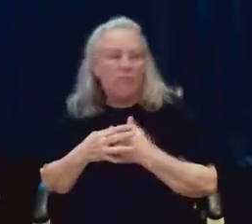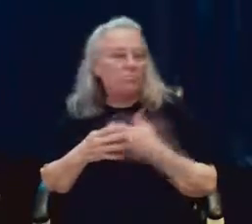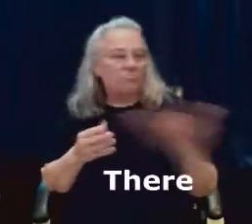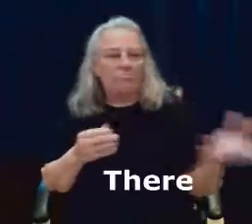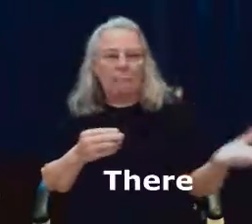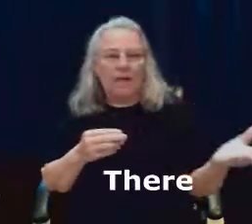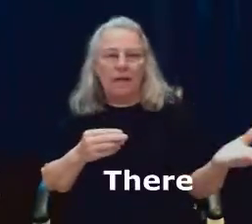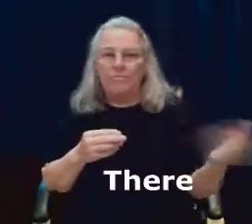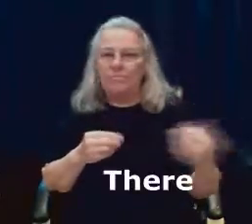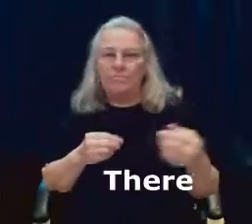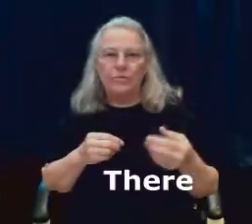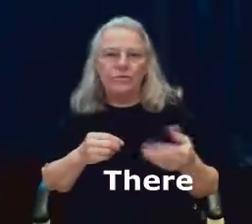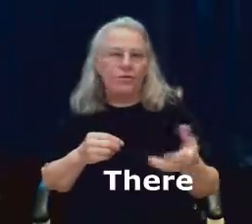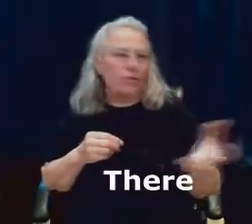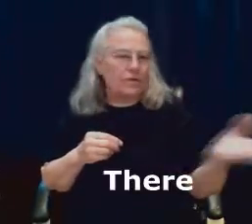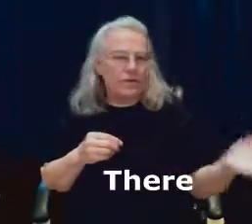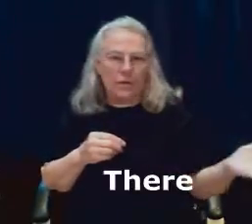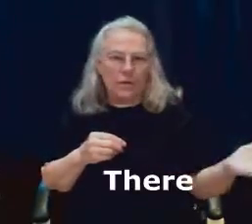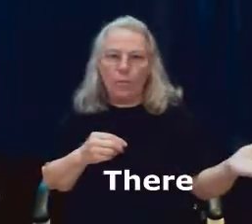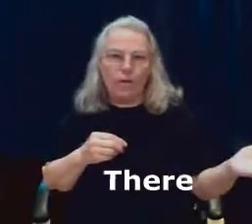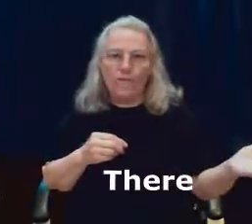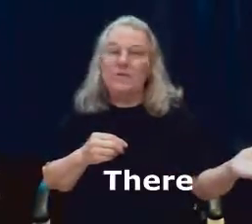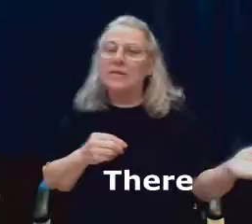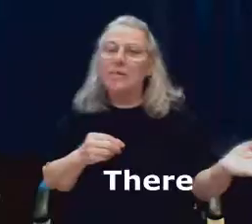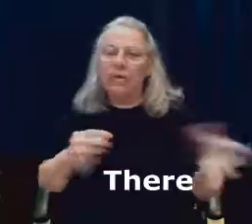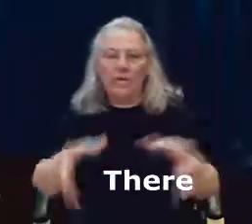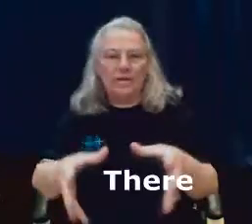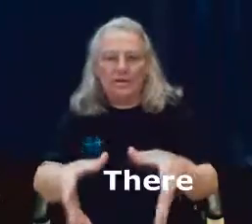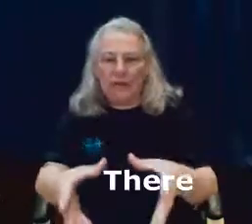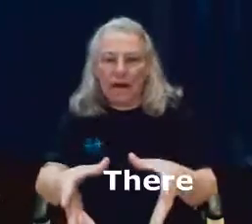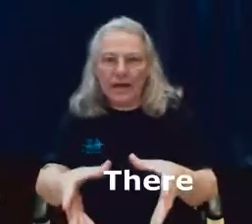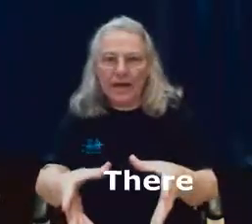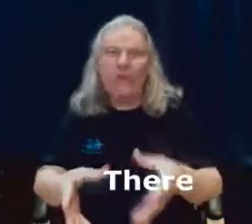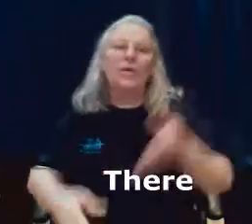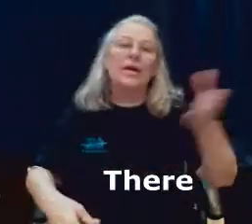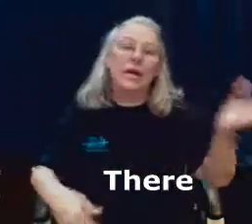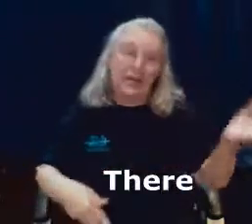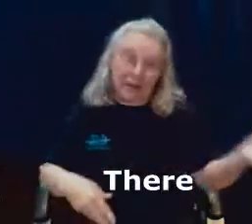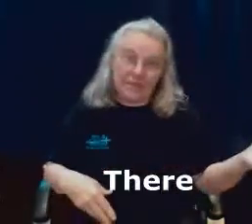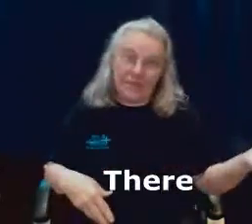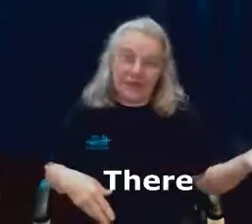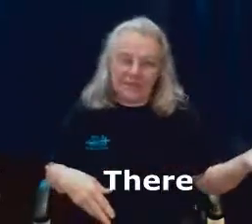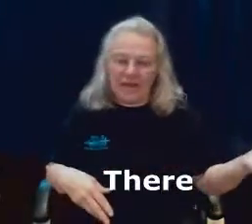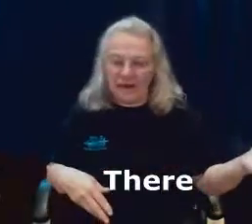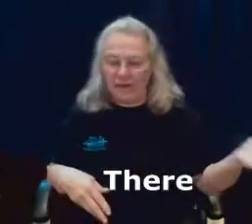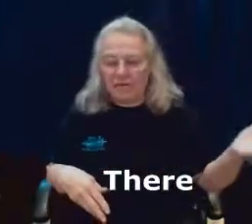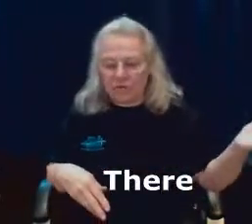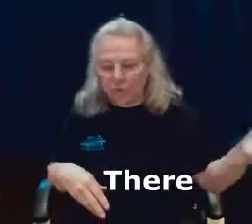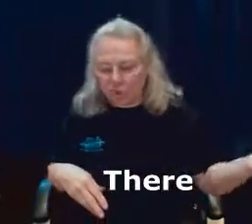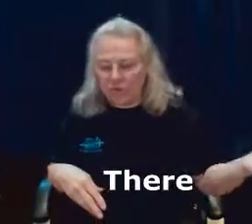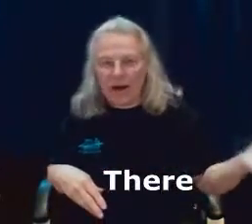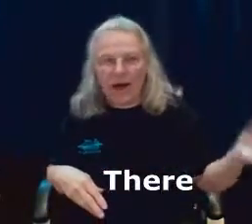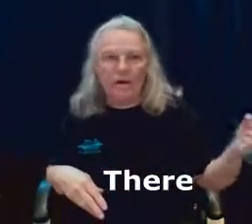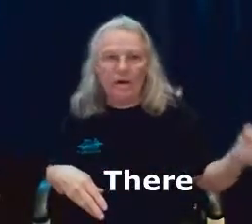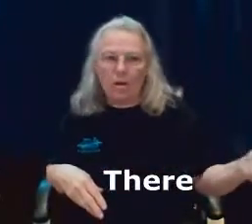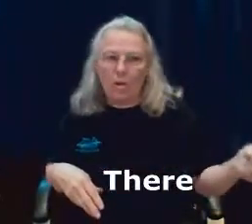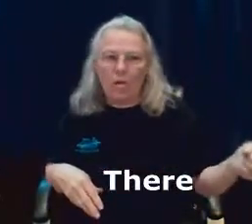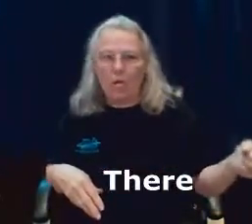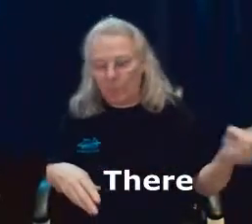There, and you're just going to see me point to some of, it's not here, it's there. So overhand or